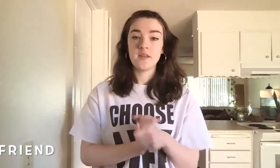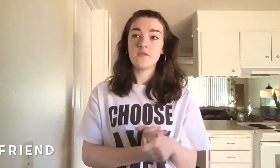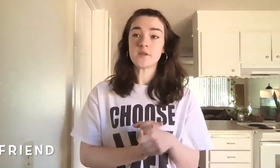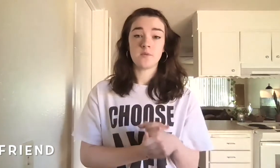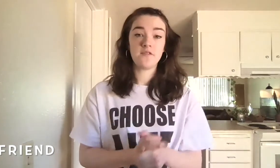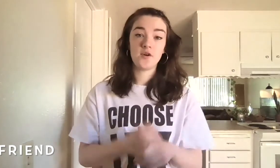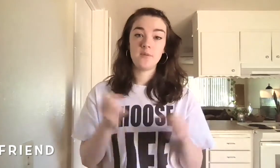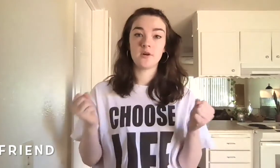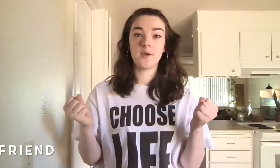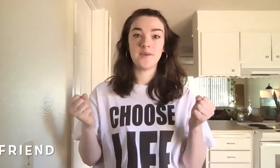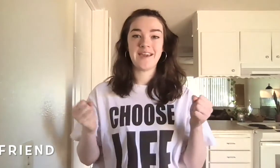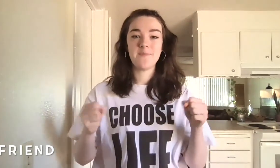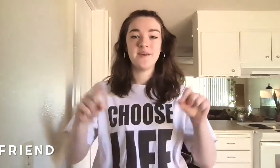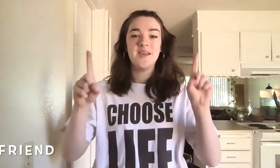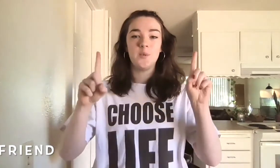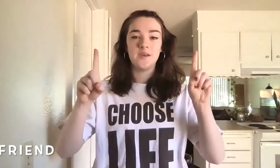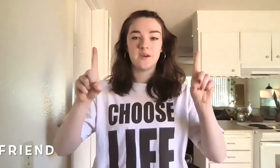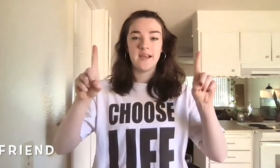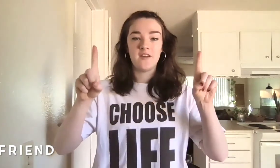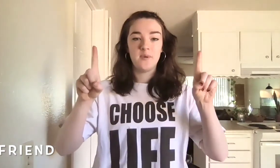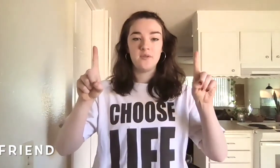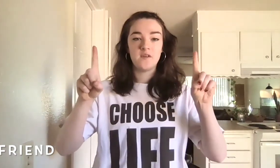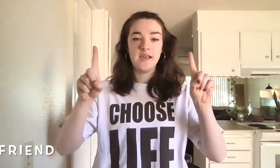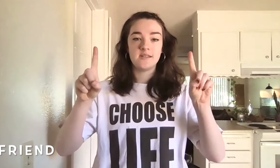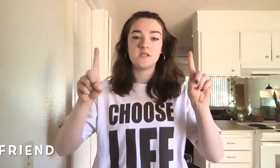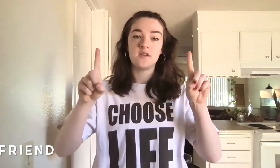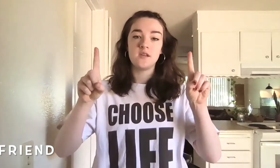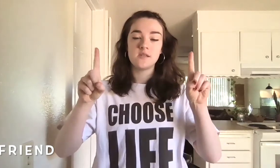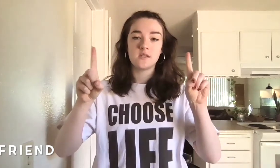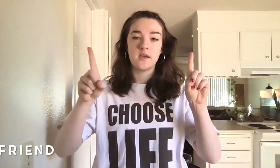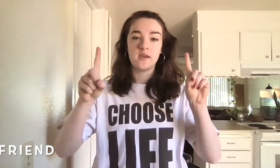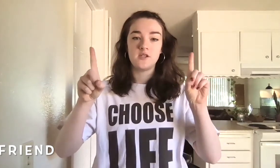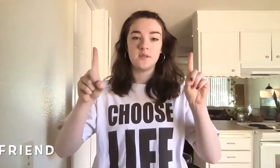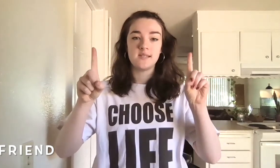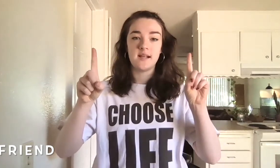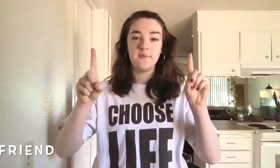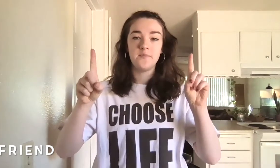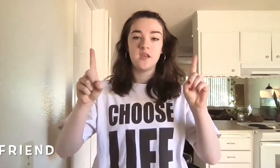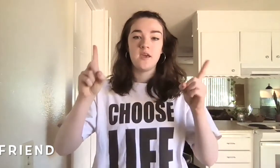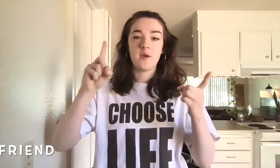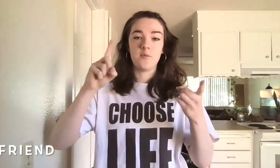done this one before, but quick recap. We are going to have both of our index fingers doing this sign, and we are going